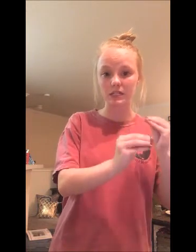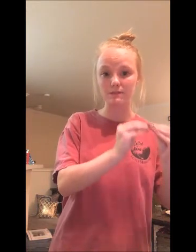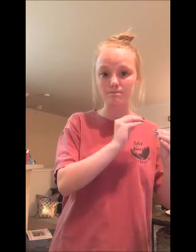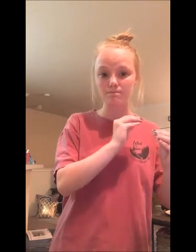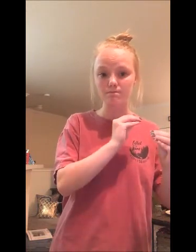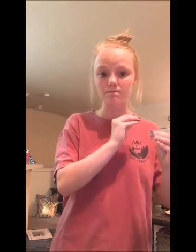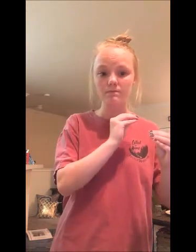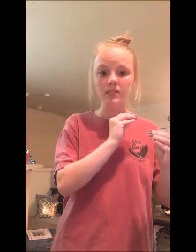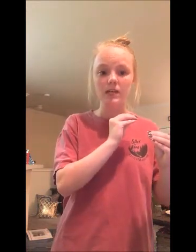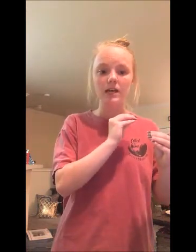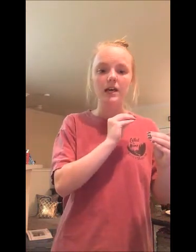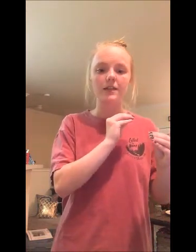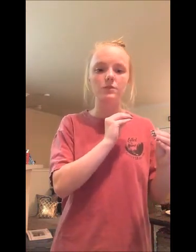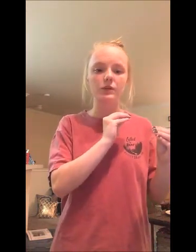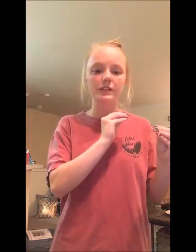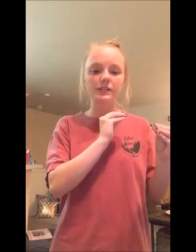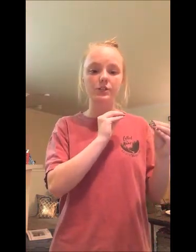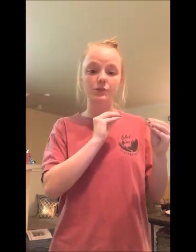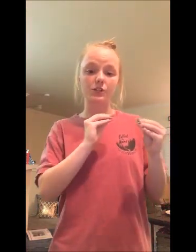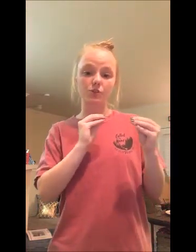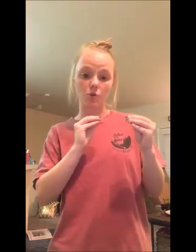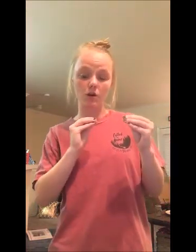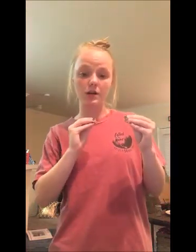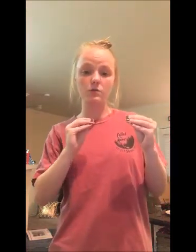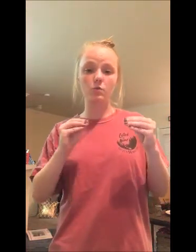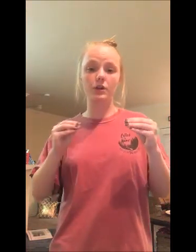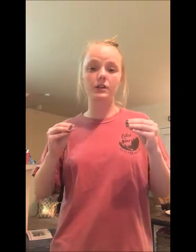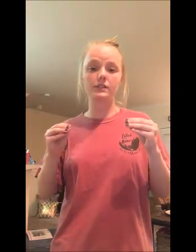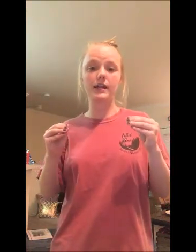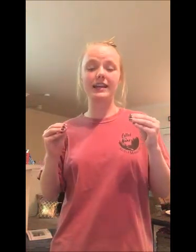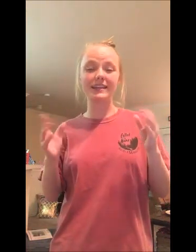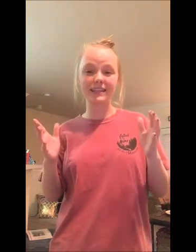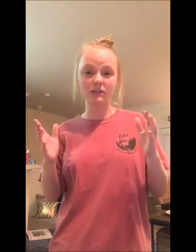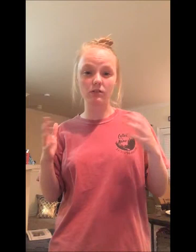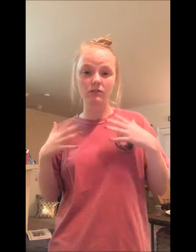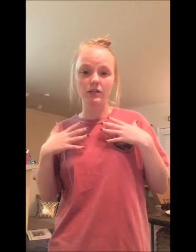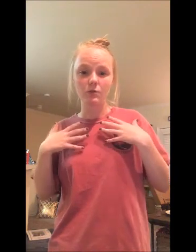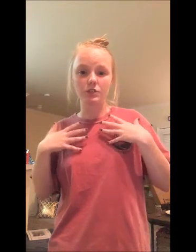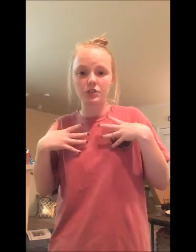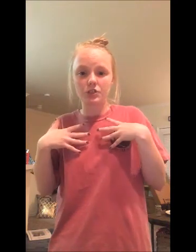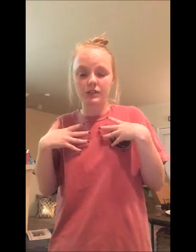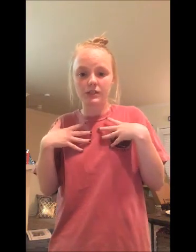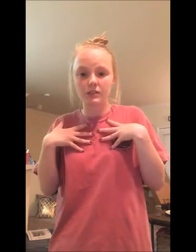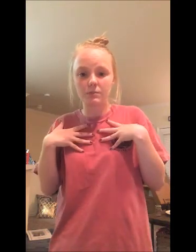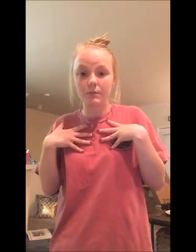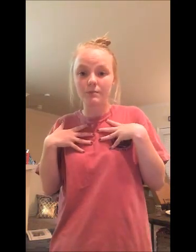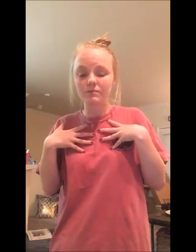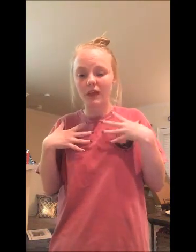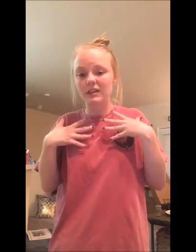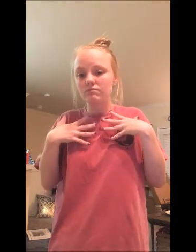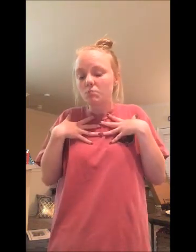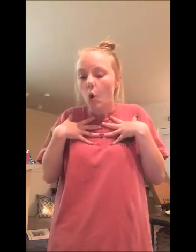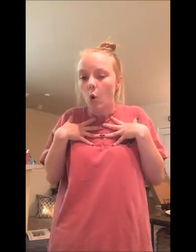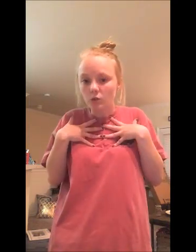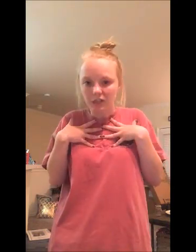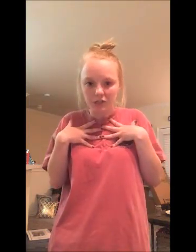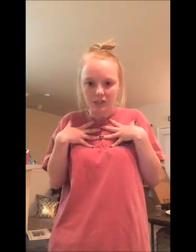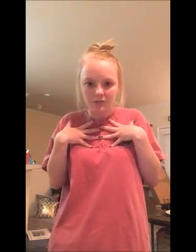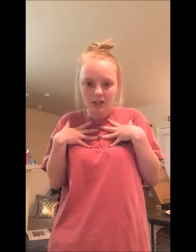redeem. And then when he says restore, we're going to sign heal, which is just like holding yourself